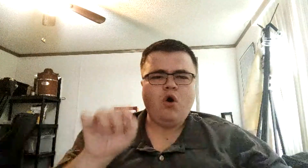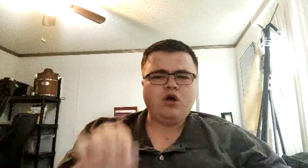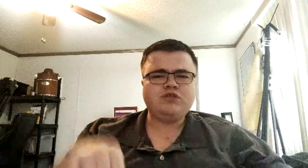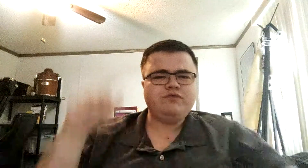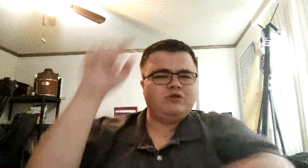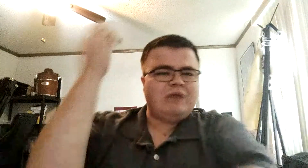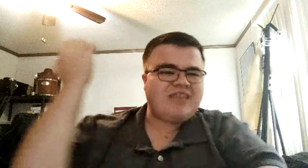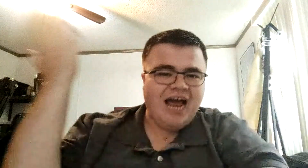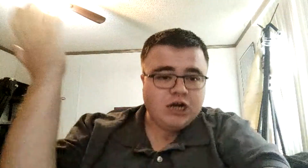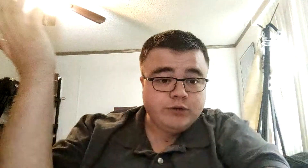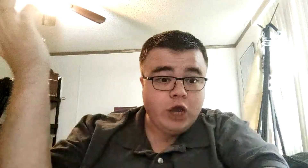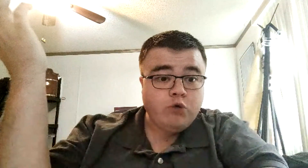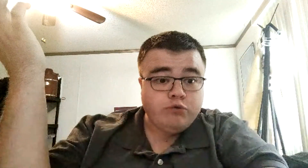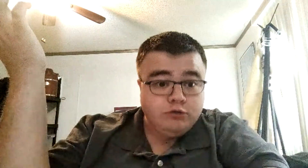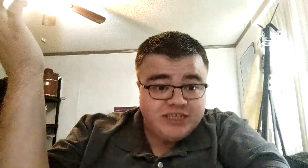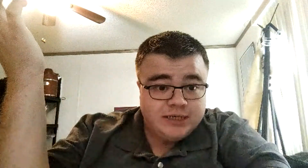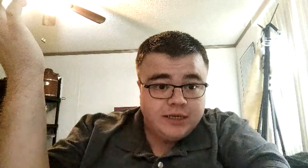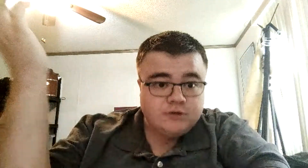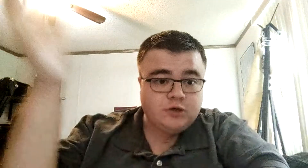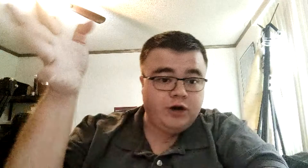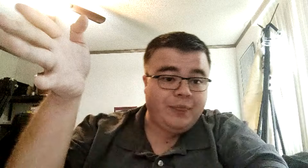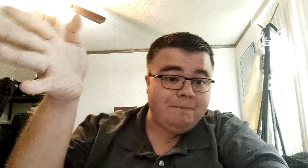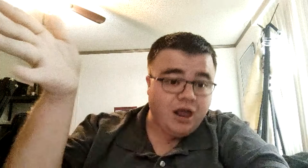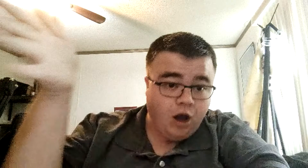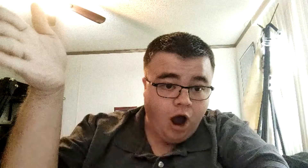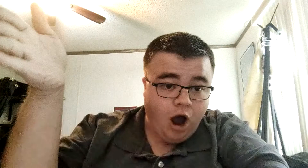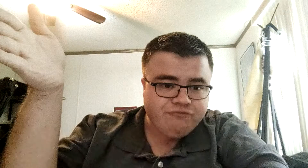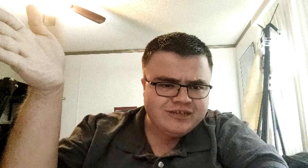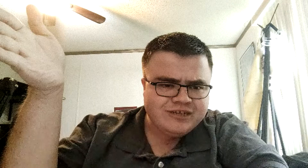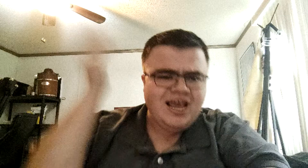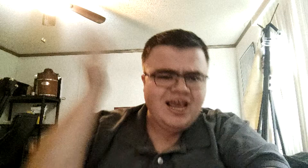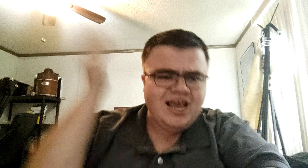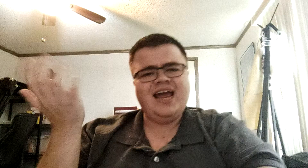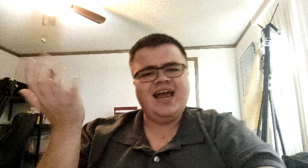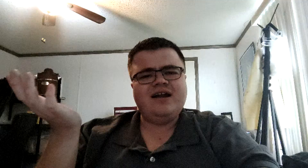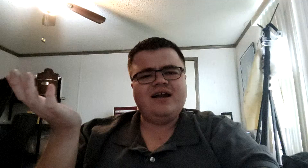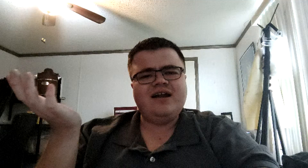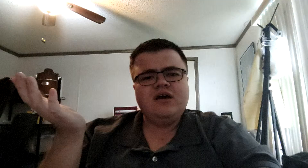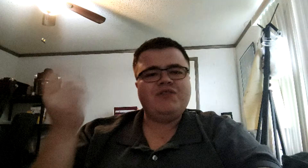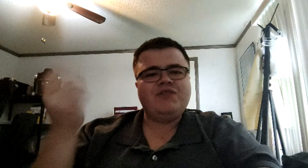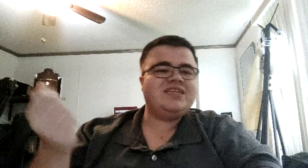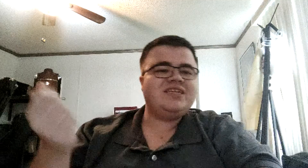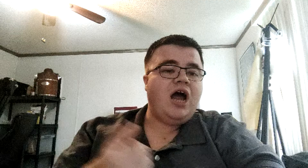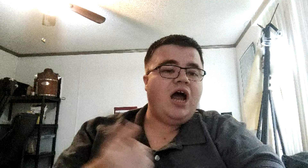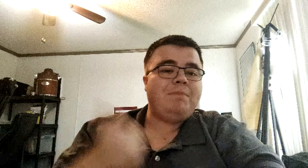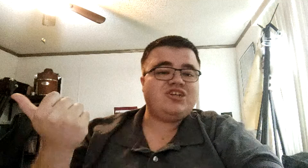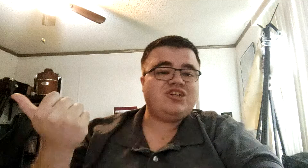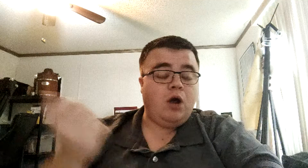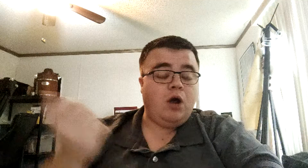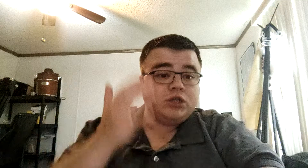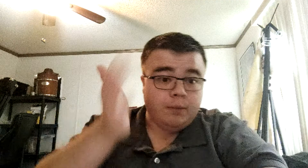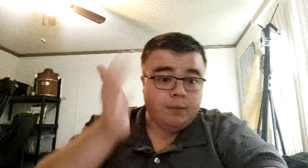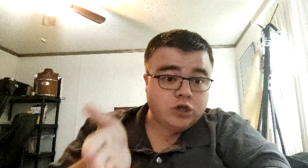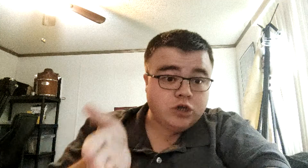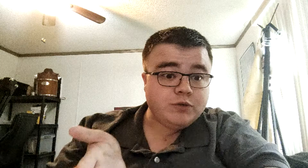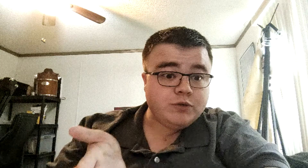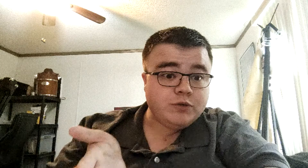laws and rules that was actually creating during the Mountain Conference, and they decided to batch out some countries